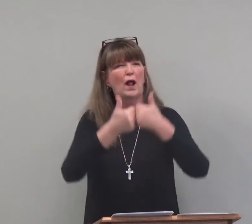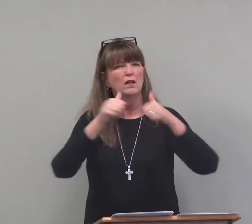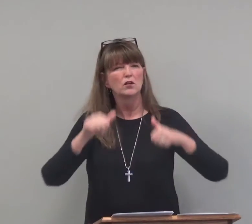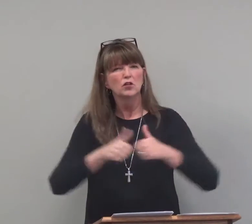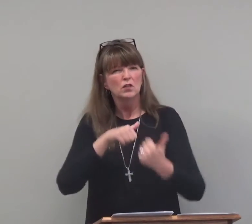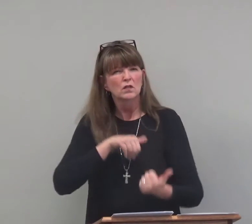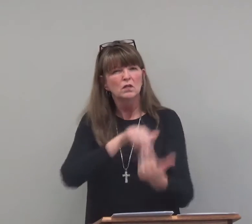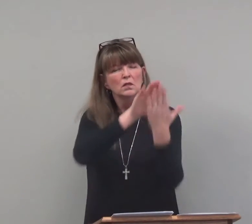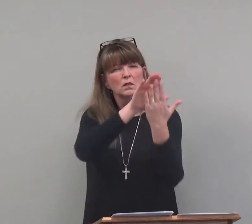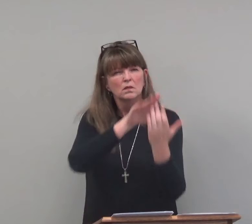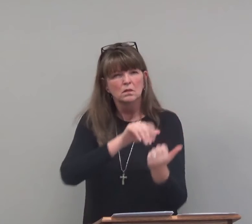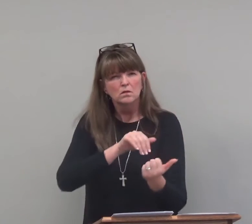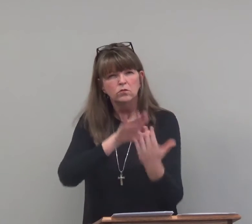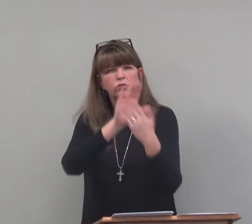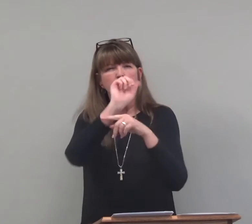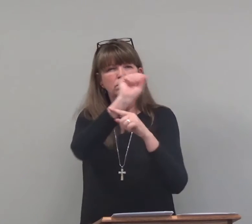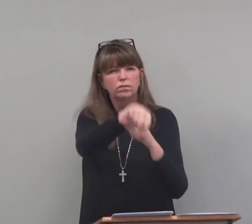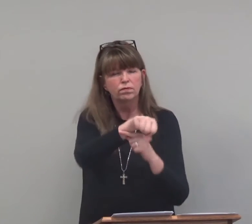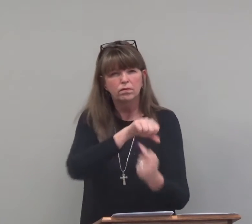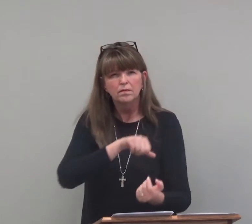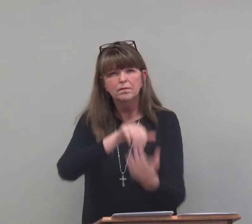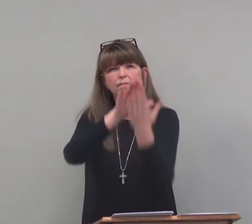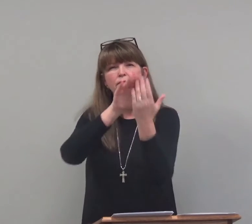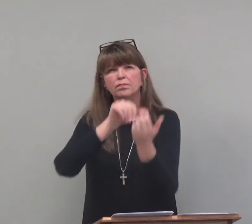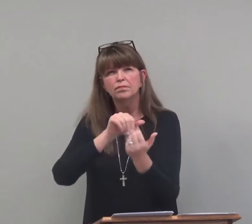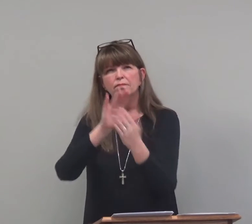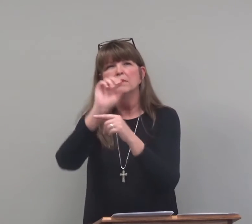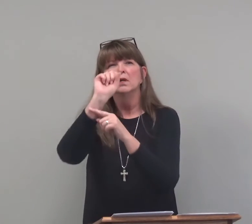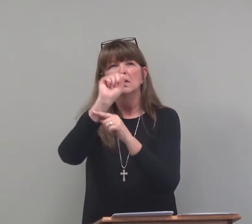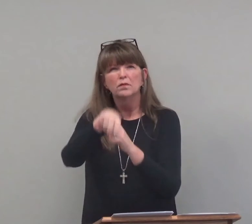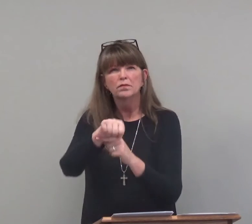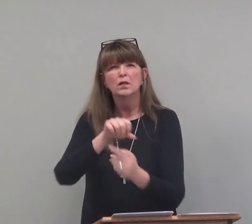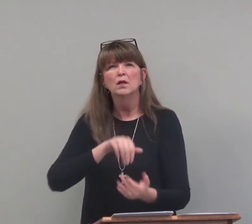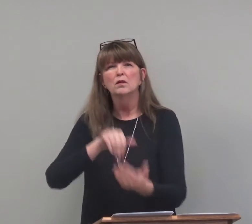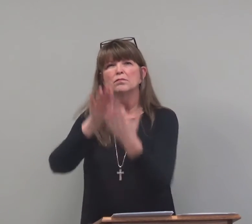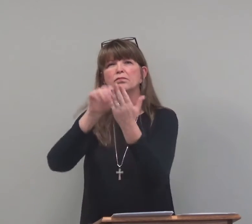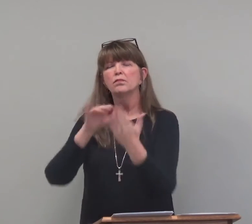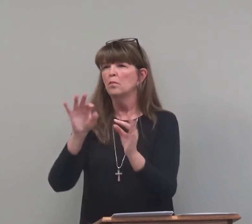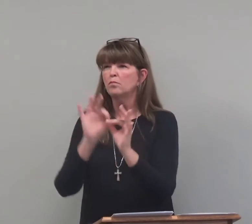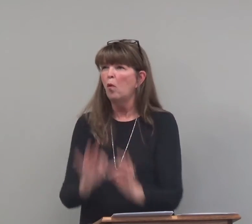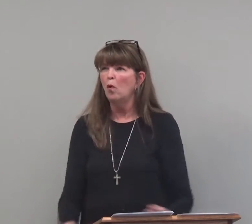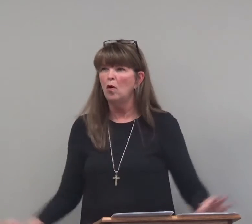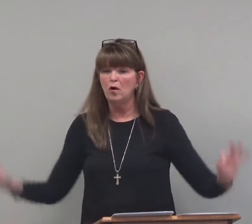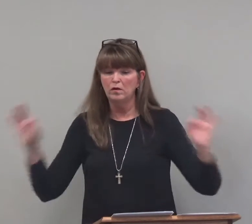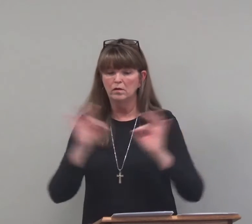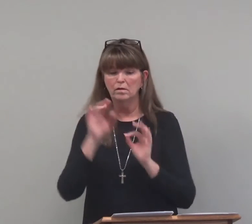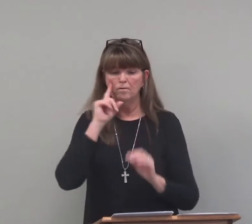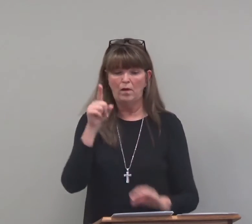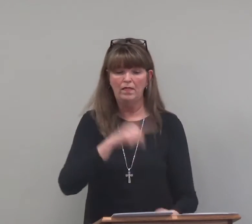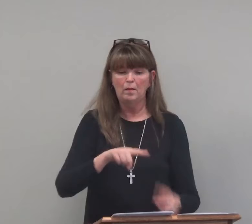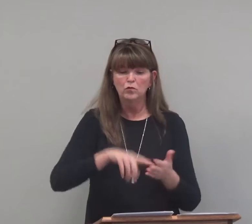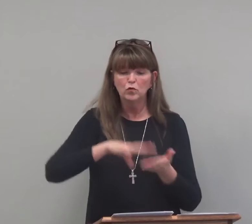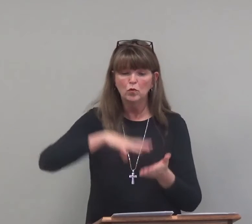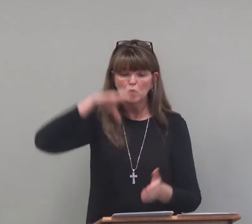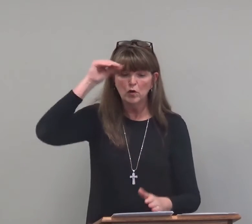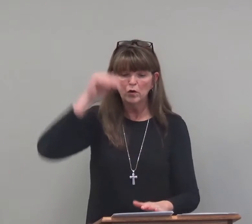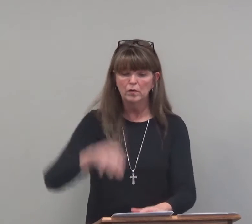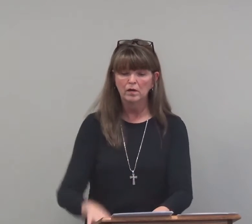they learned about all the challenges that the Jewish people had faced and overcame. It was critical for them to